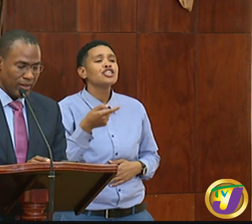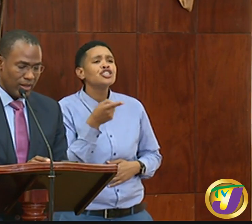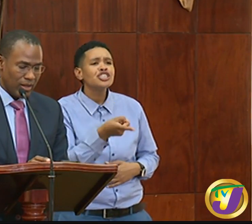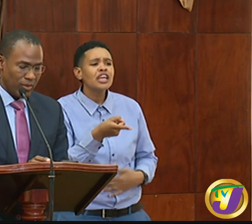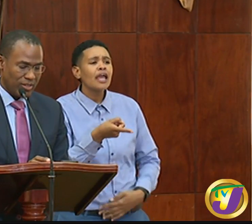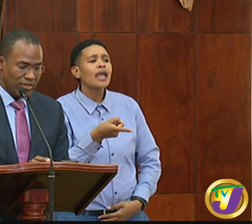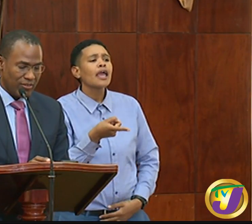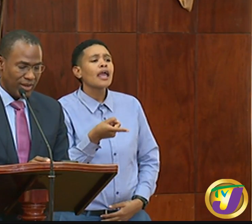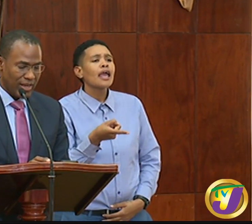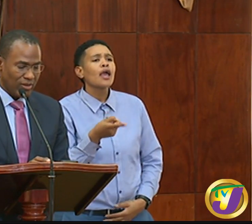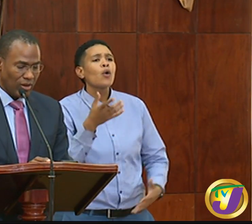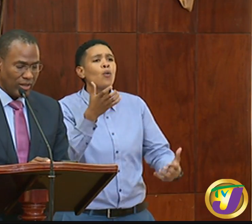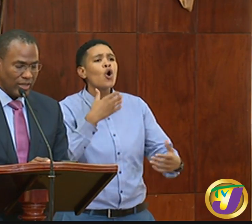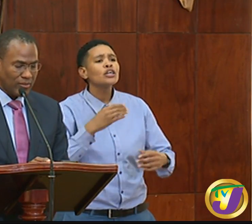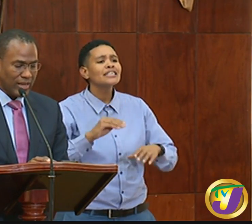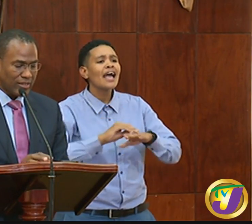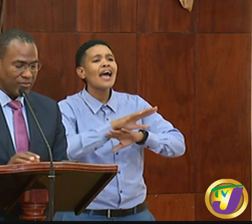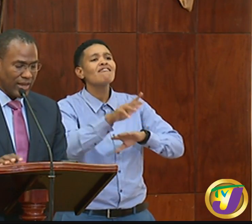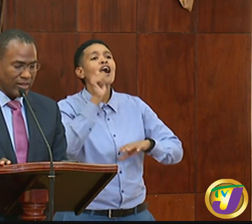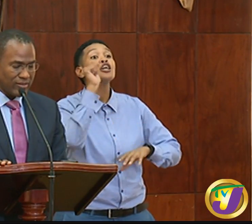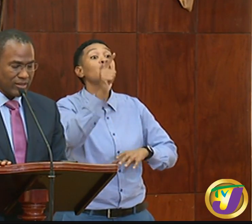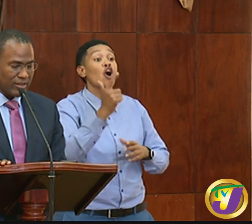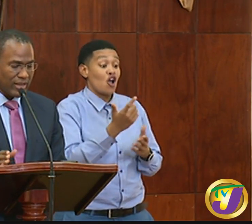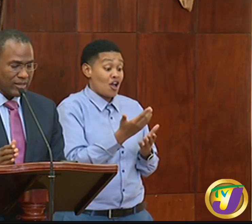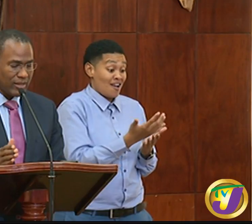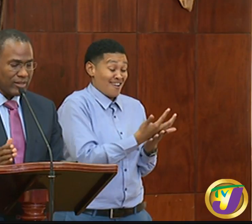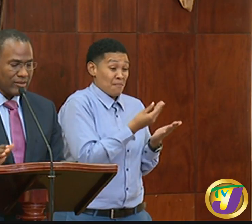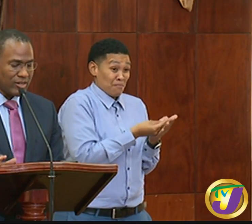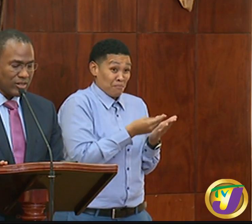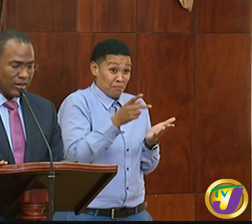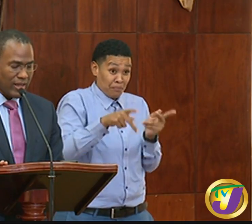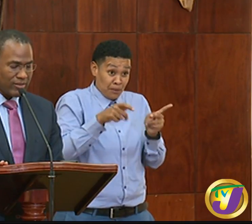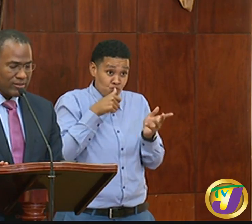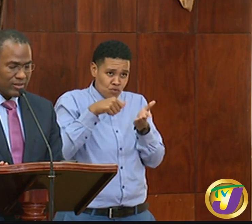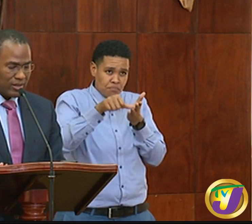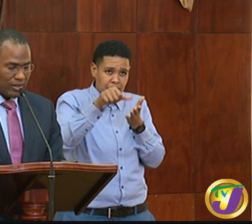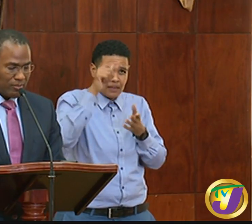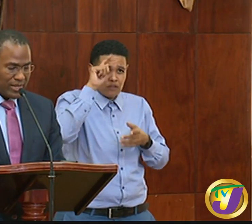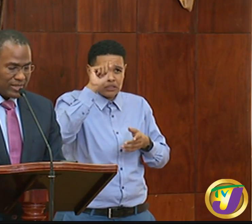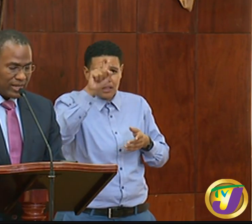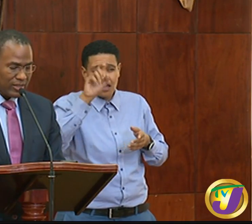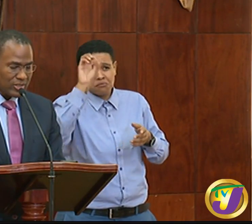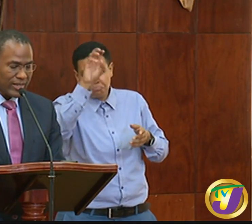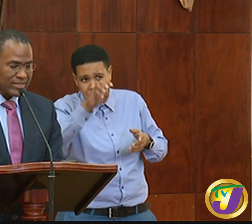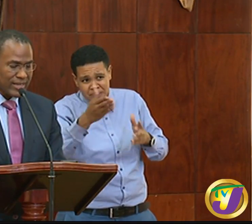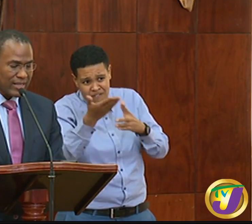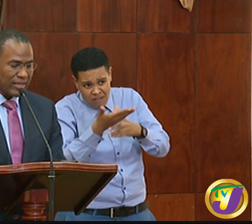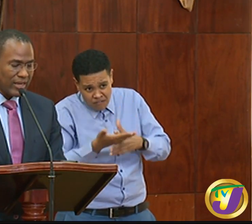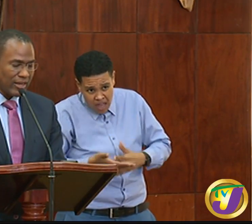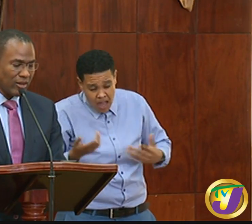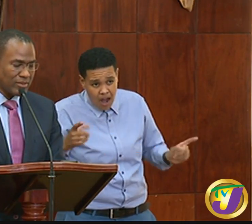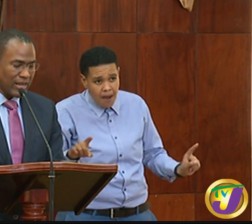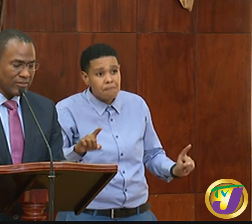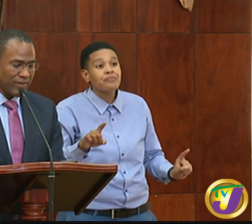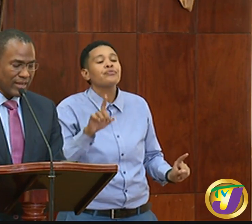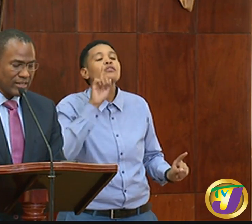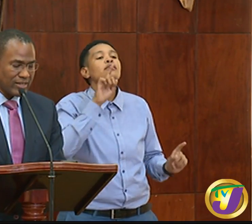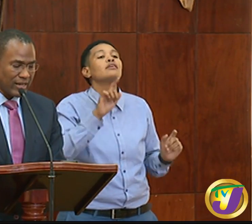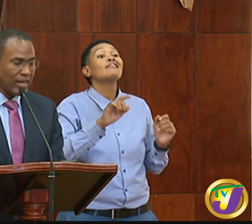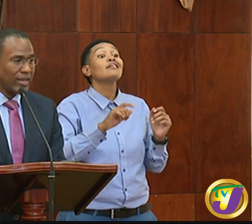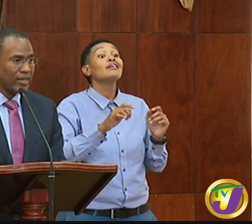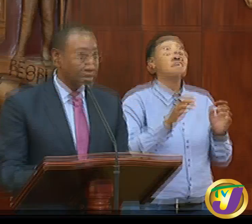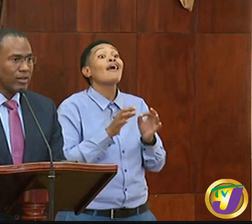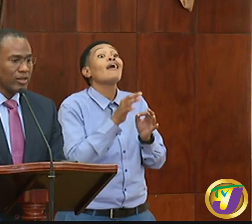Jamaica wishes to advise all income tax filers that a decision has been taken to extend the income tax